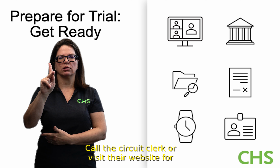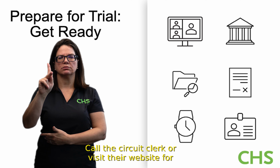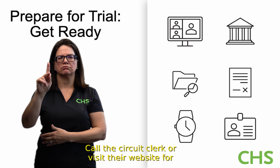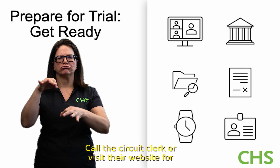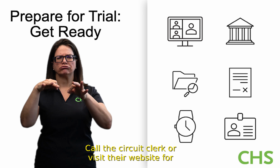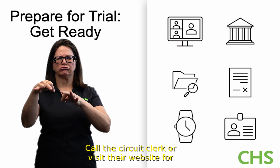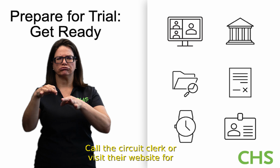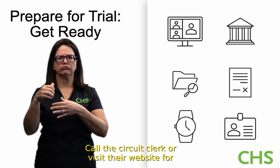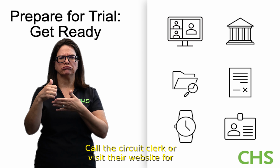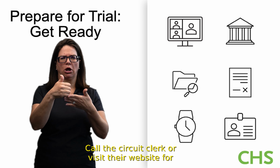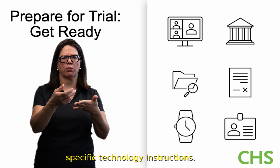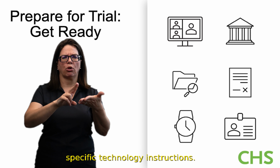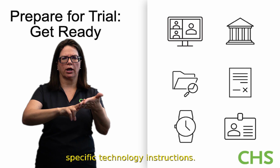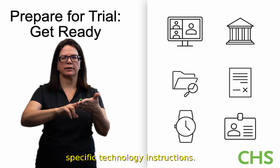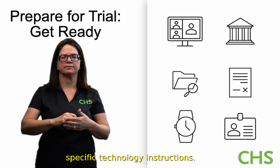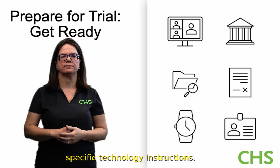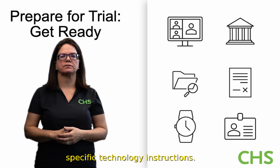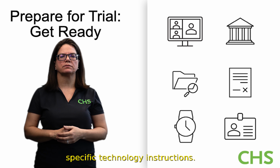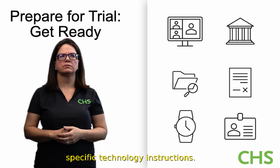website for specific technology instructions.